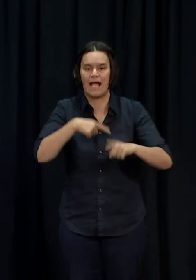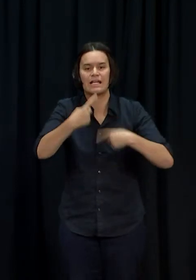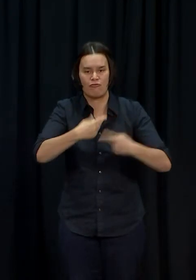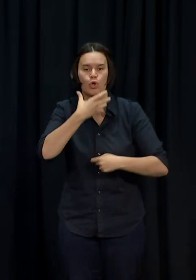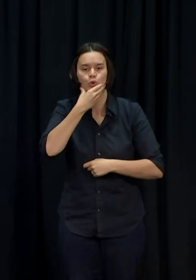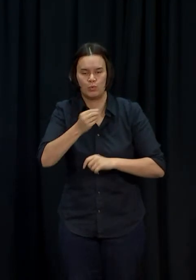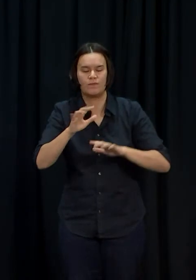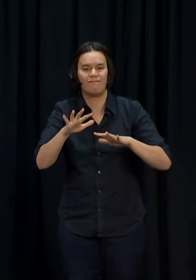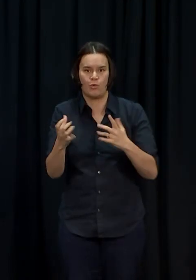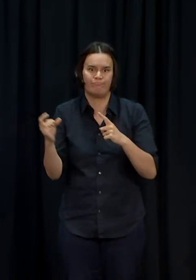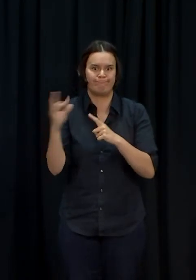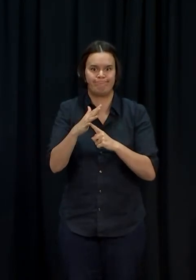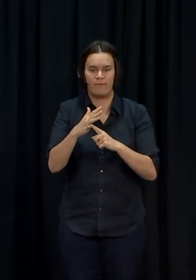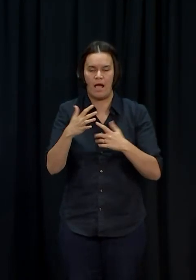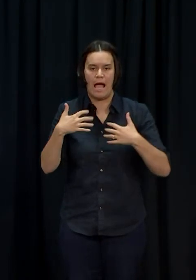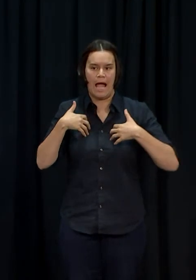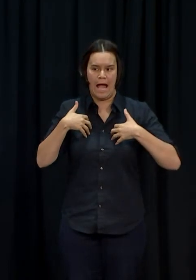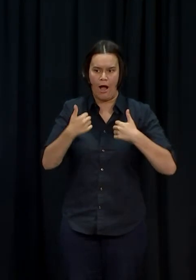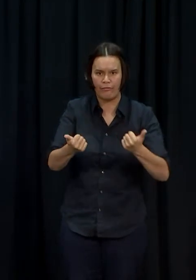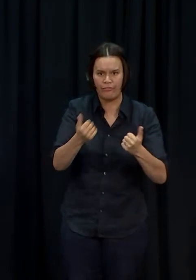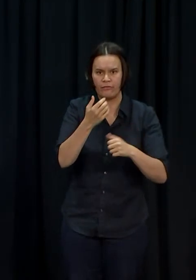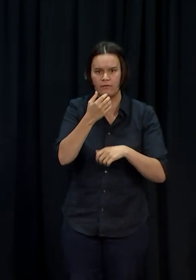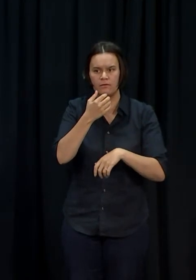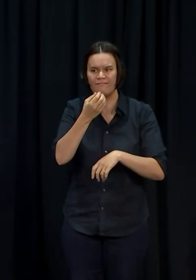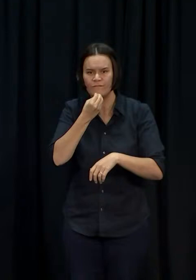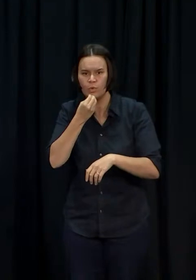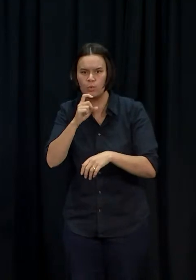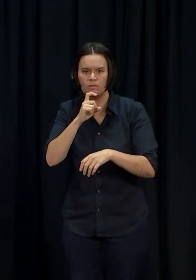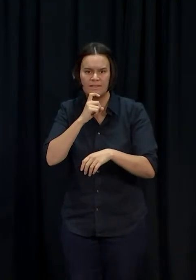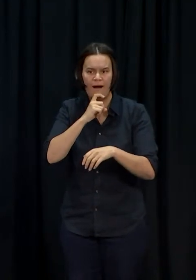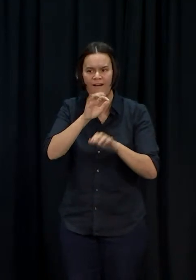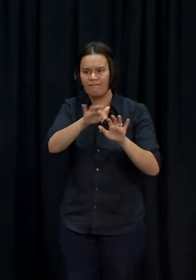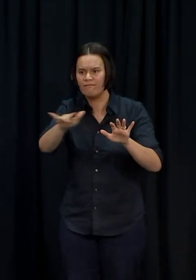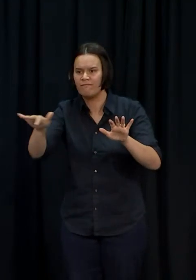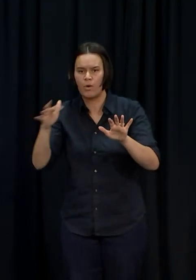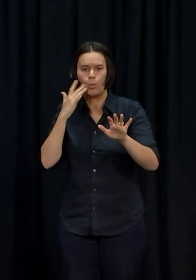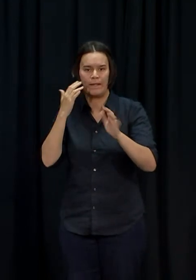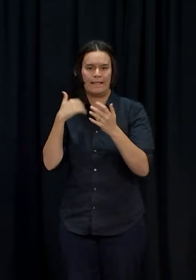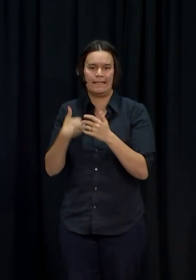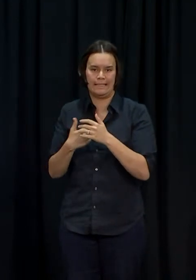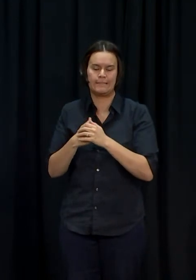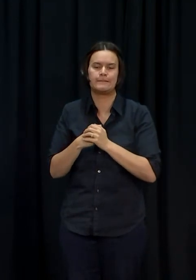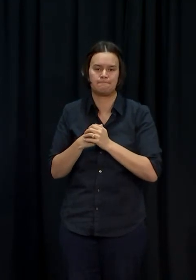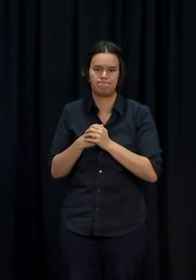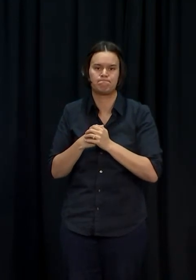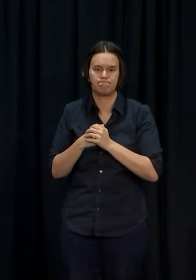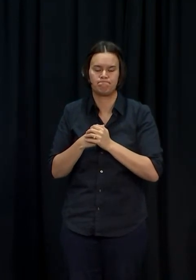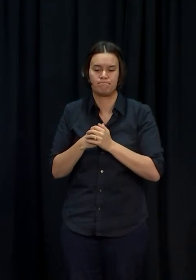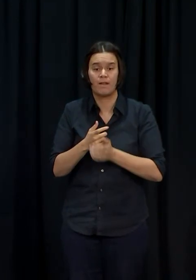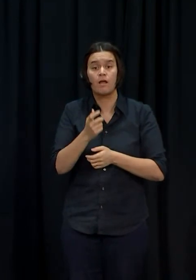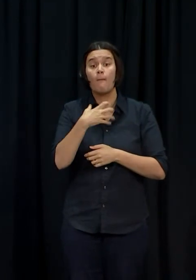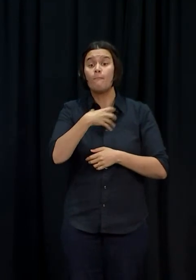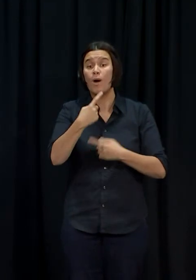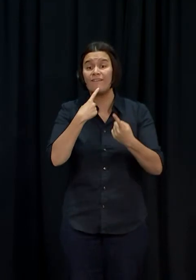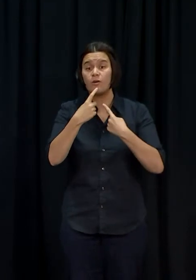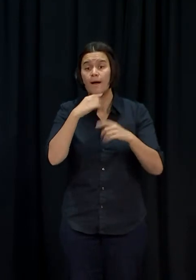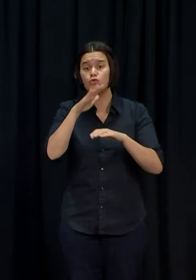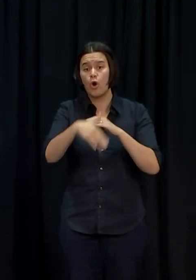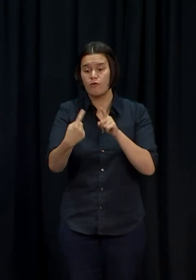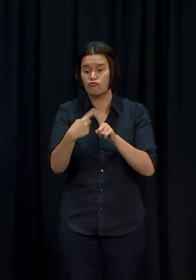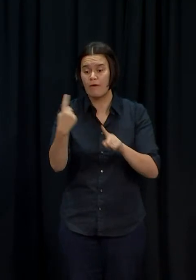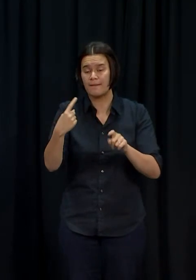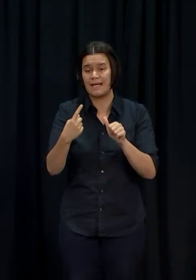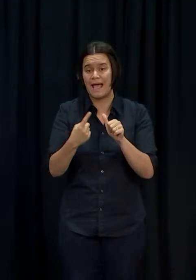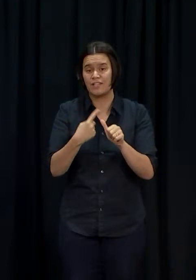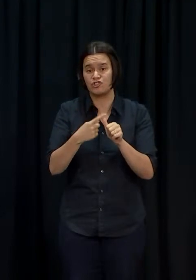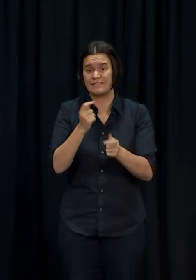tests and will release more details on the application, distribution, supply and funding for them in the coming days and weeks. We